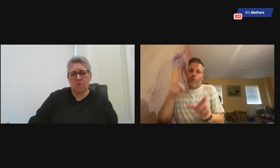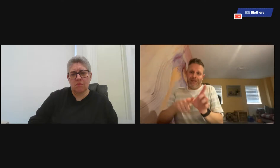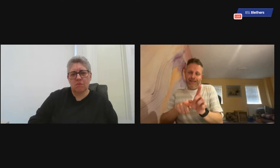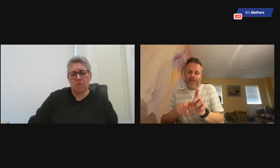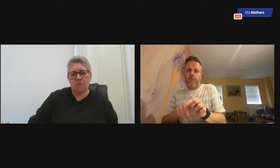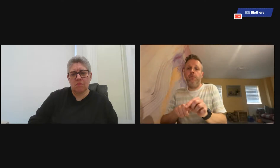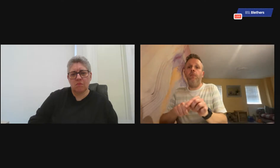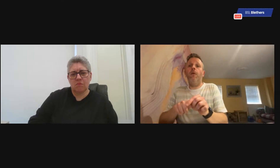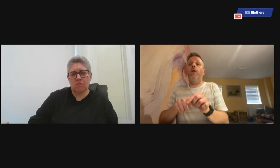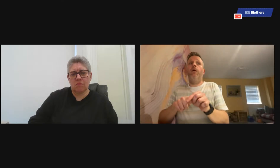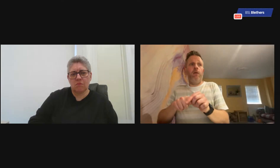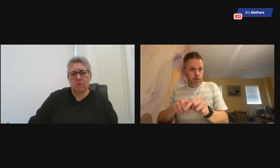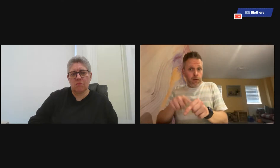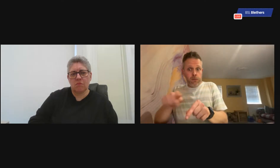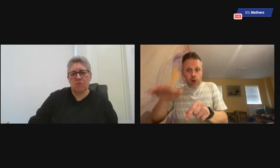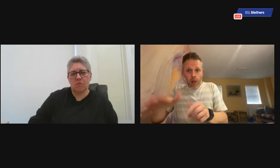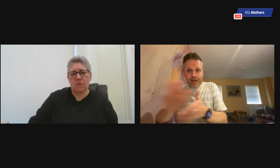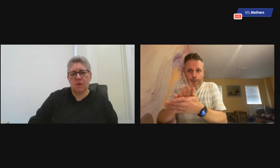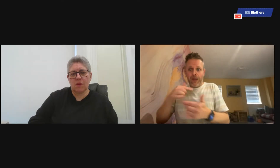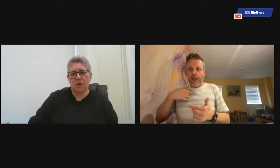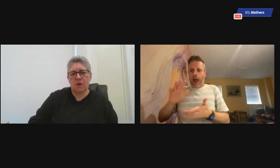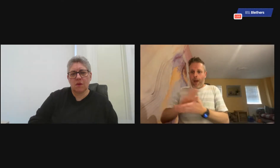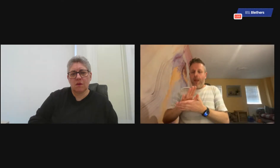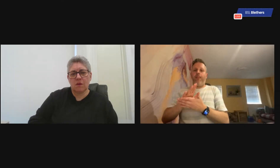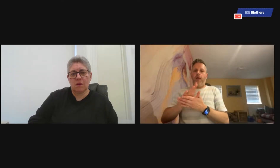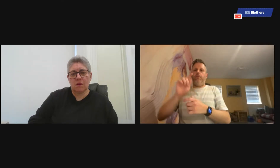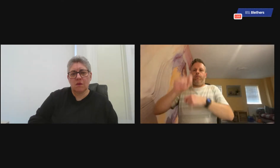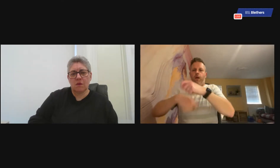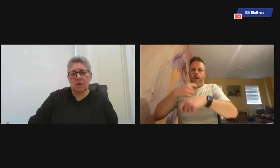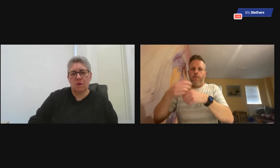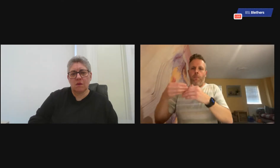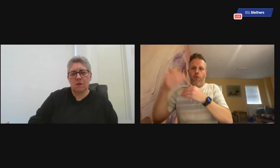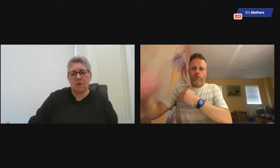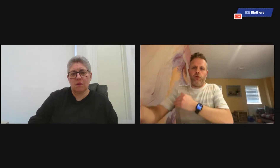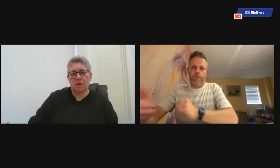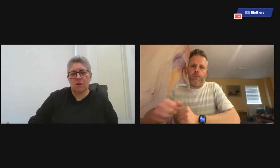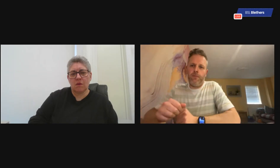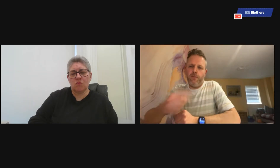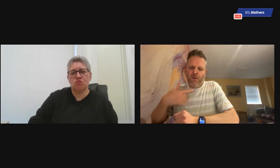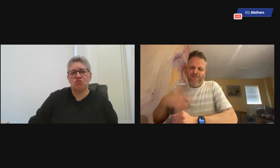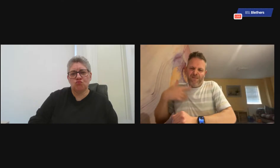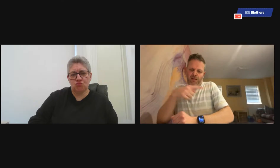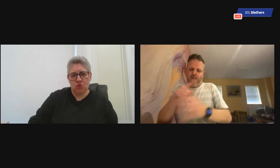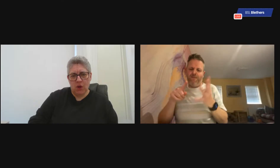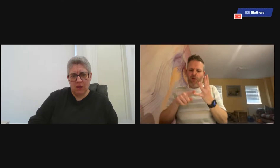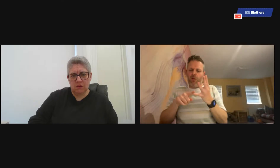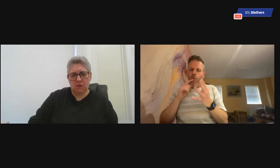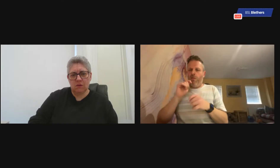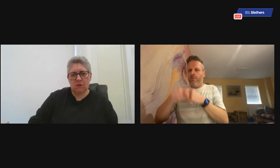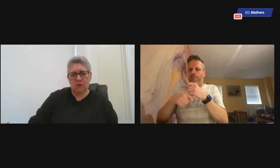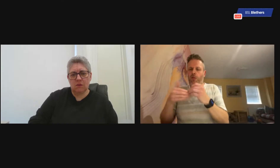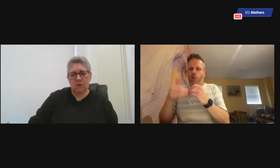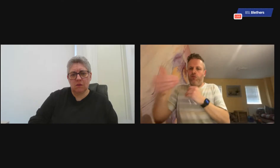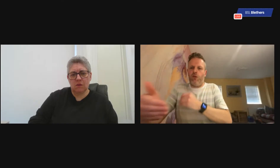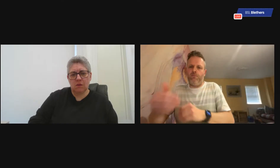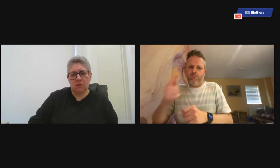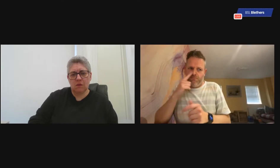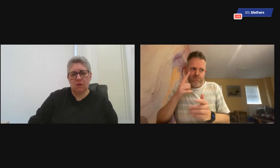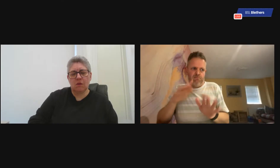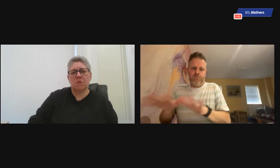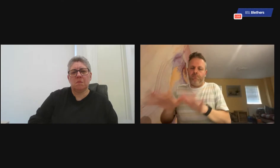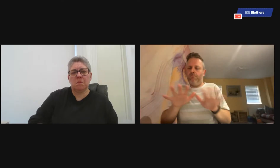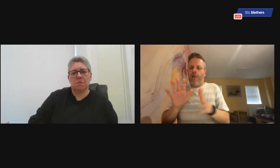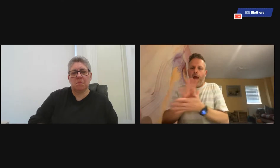come in, but that could be extended to a year or 2. I think it really depends on the child and whether they're